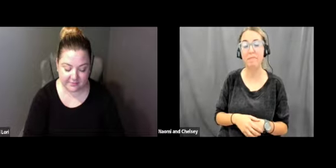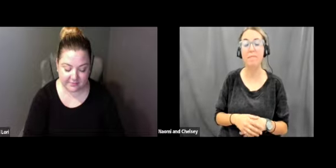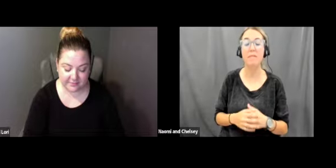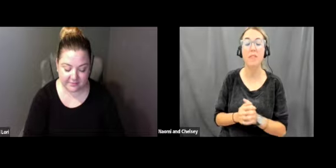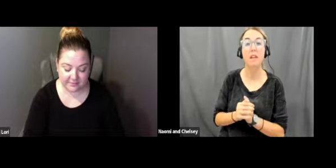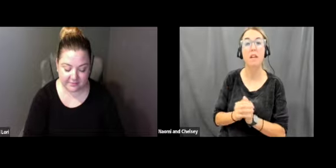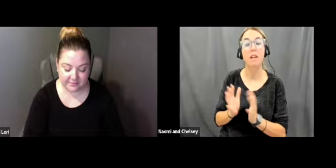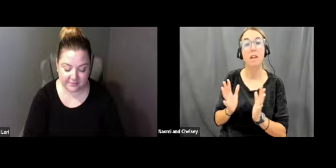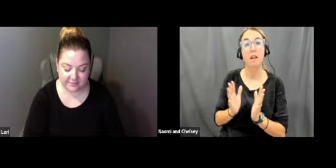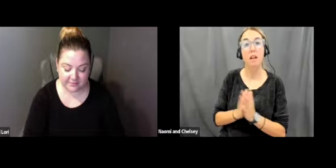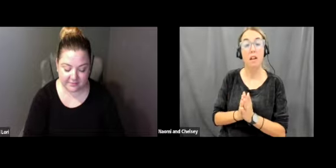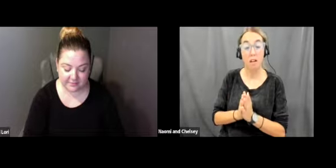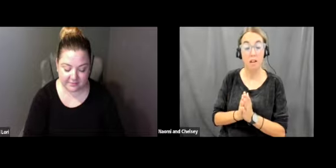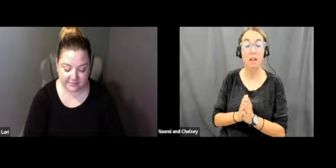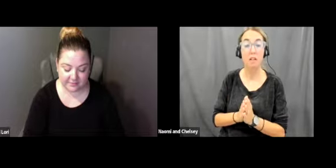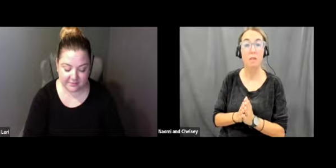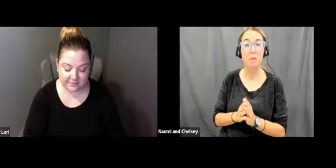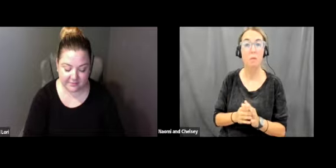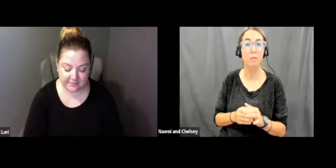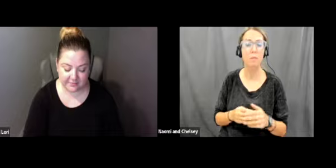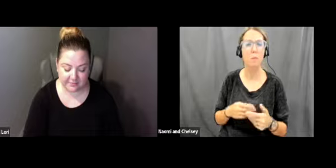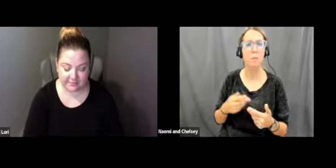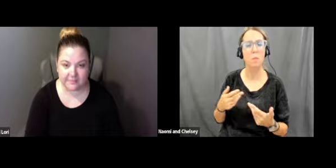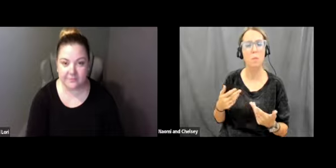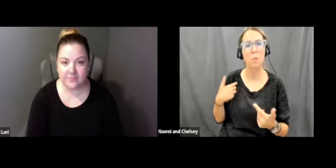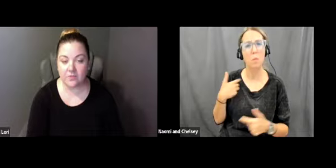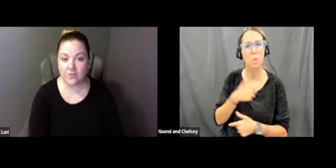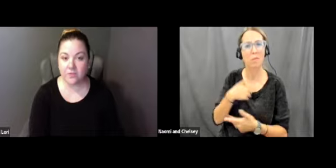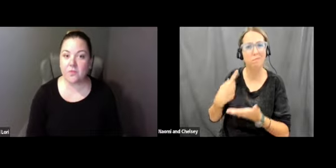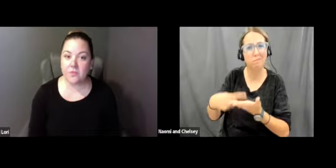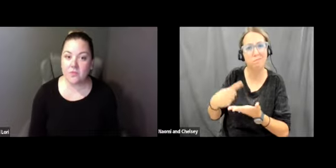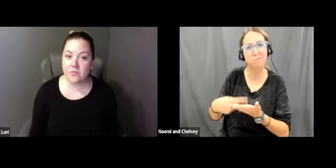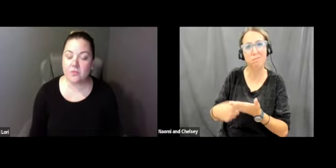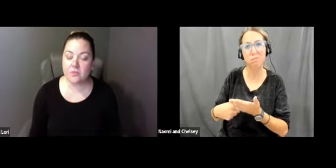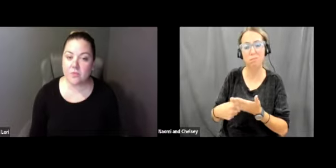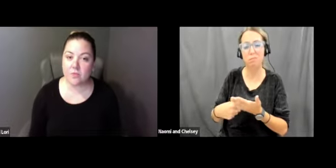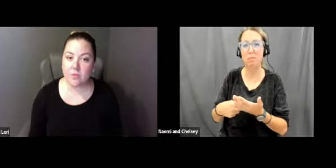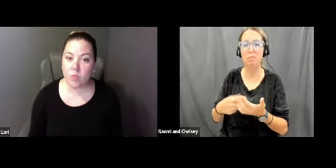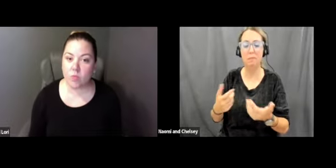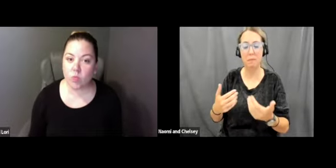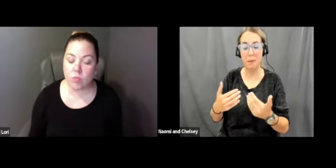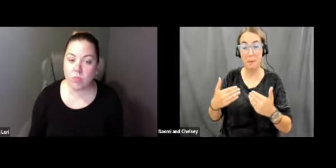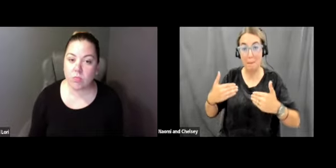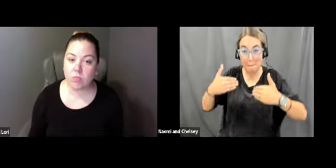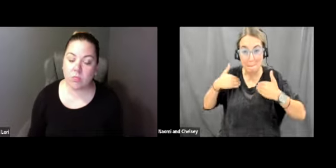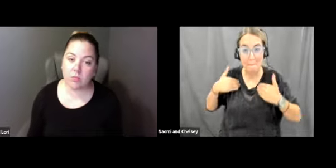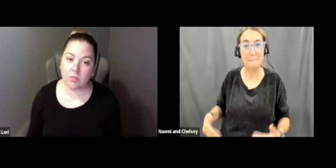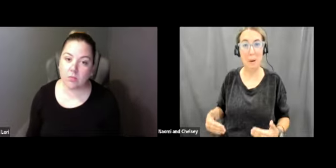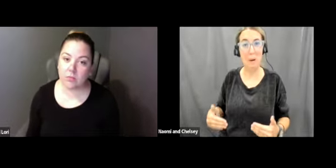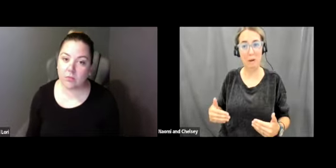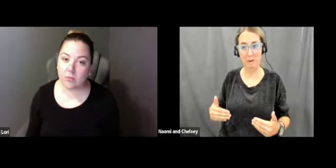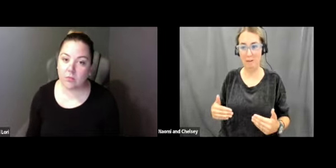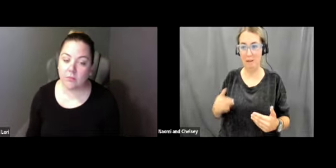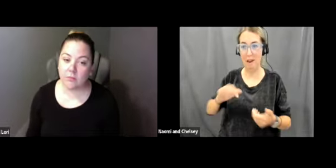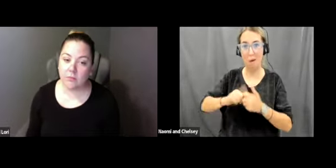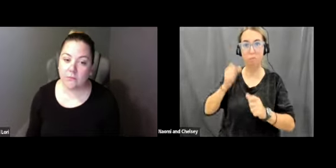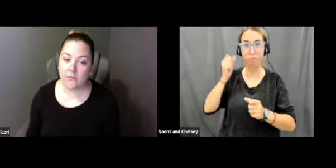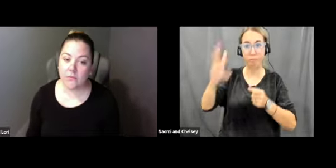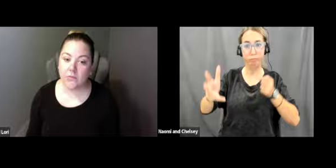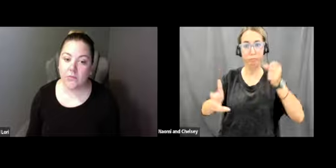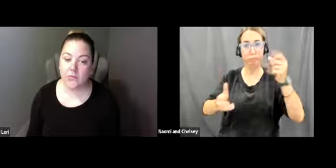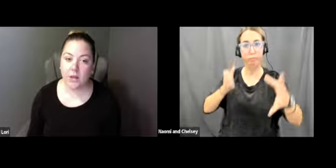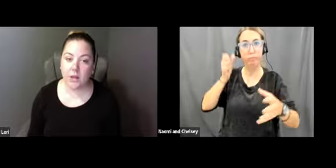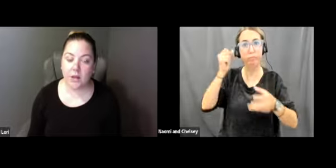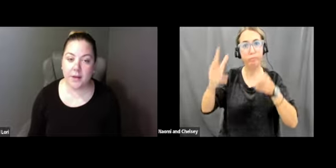in terms of the physicality and like how that relates both for interpreters doing themselves